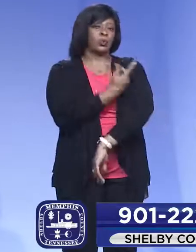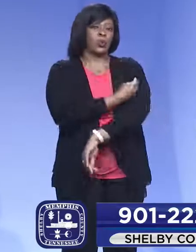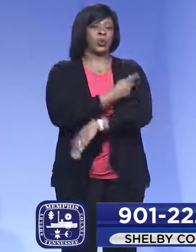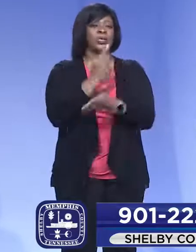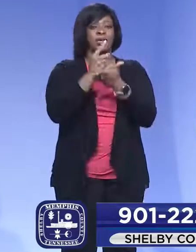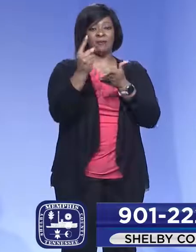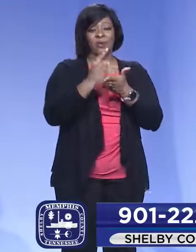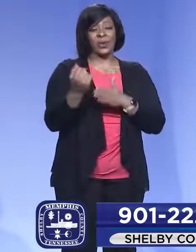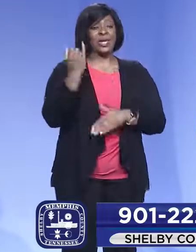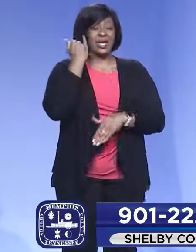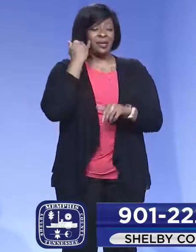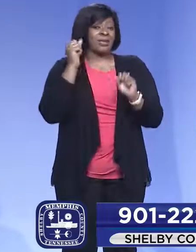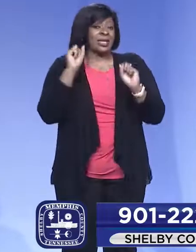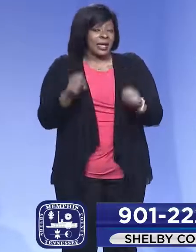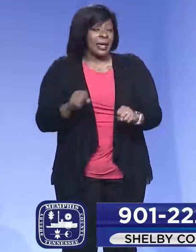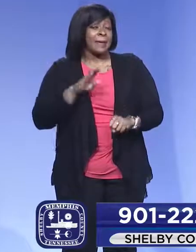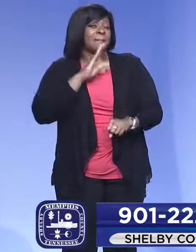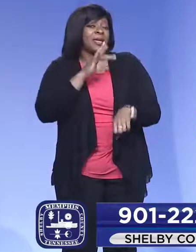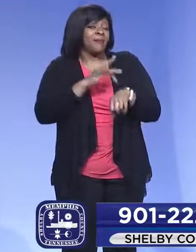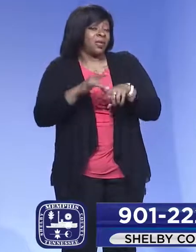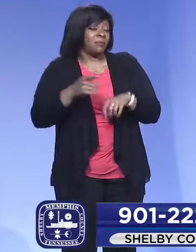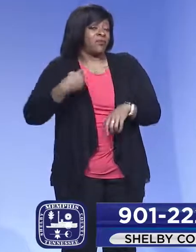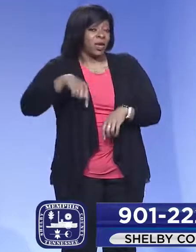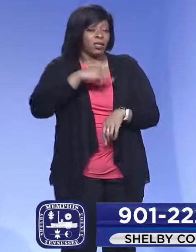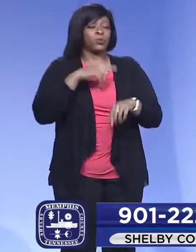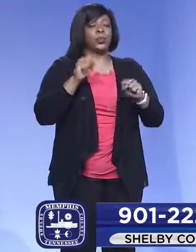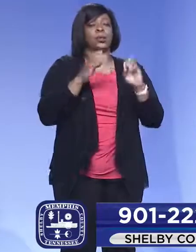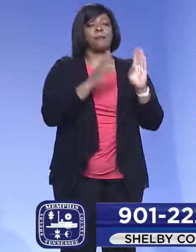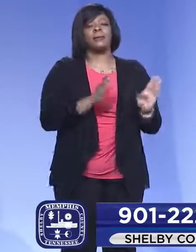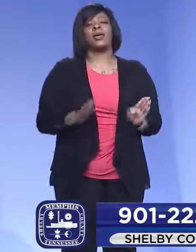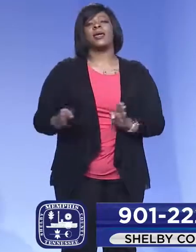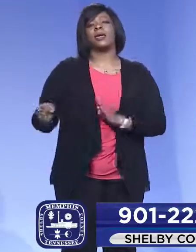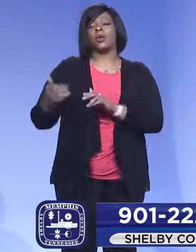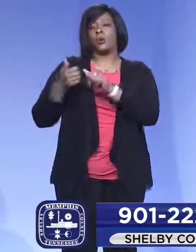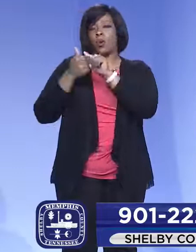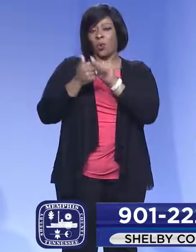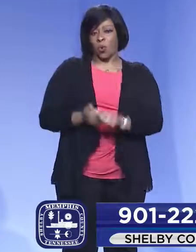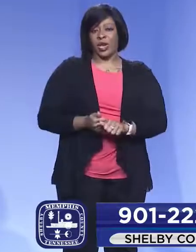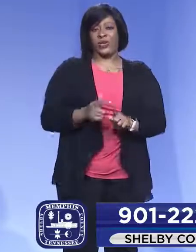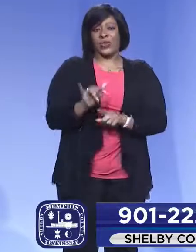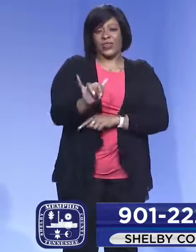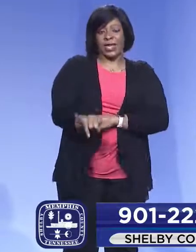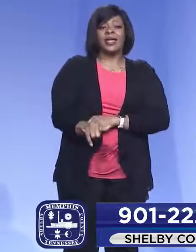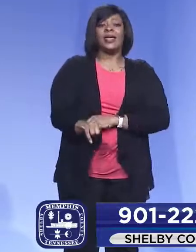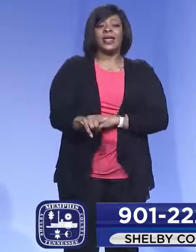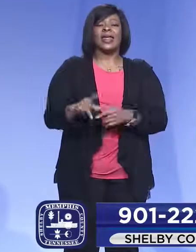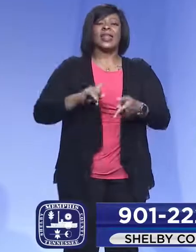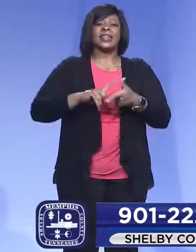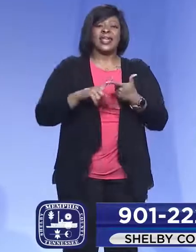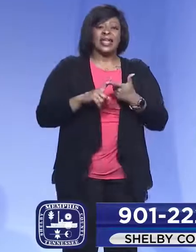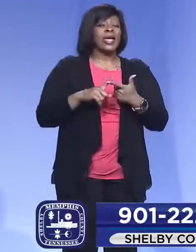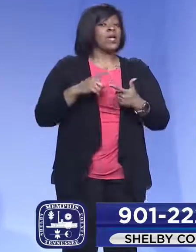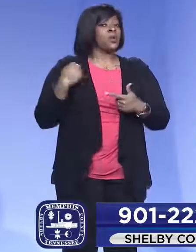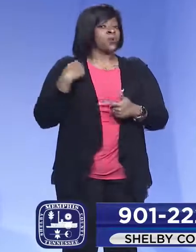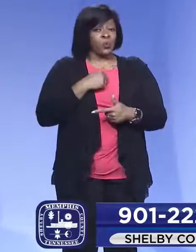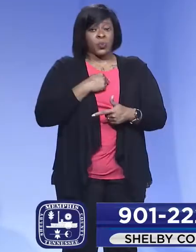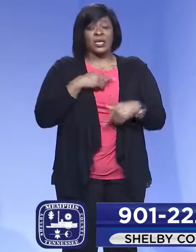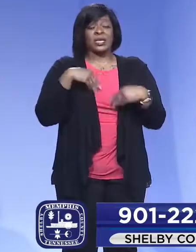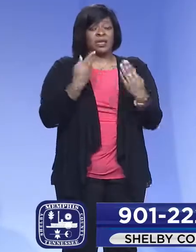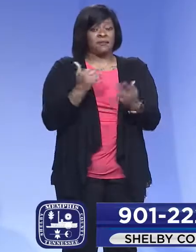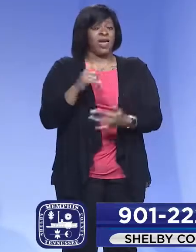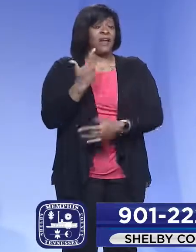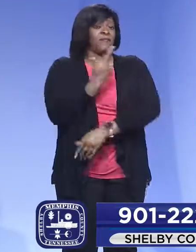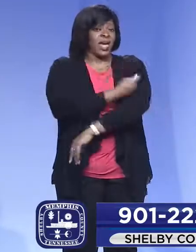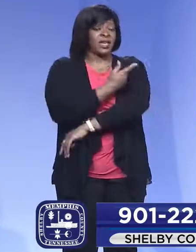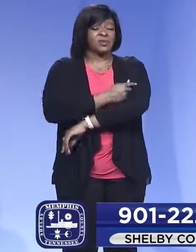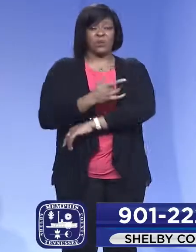per week if it could be made available to us so that we could plan accordingly. And then as we give vaccine,